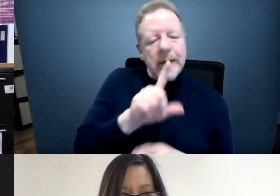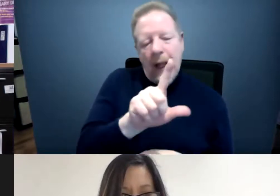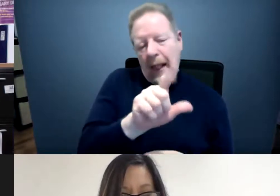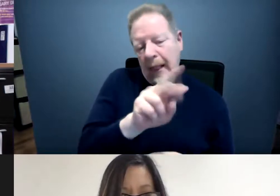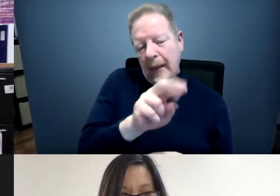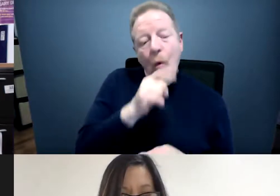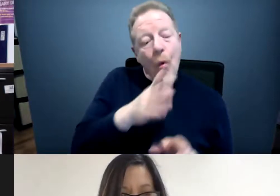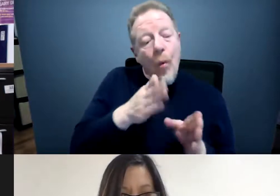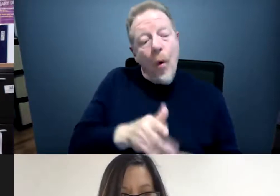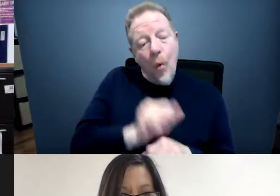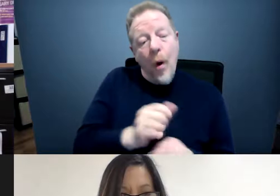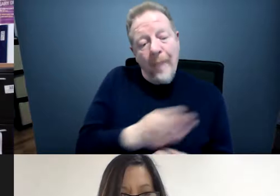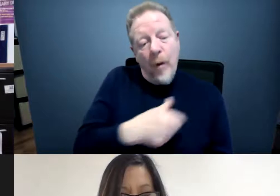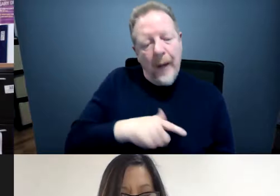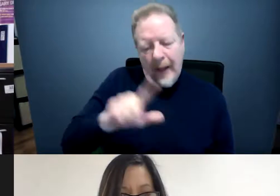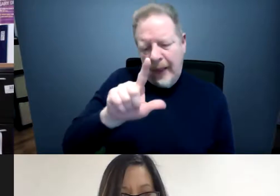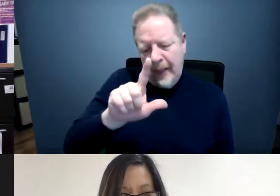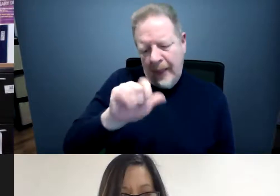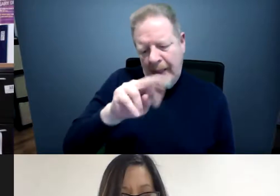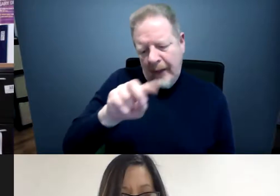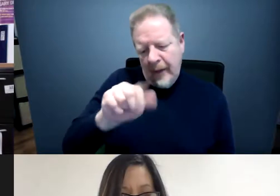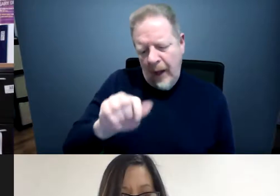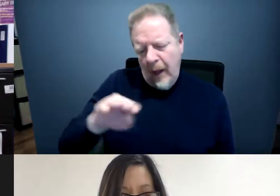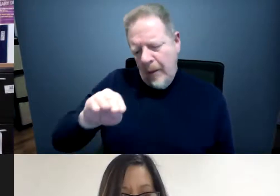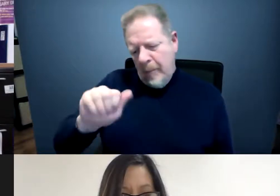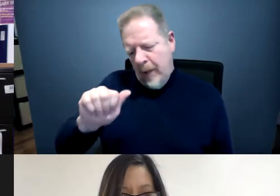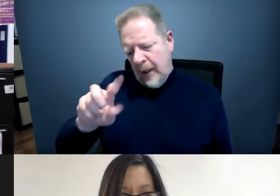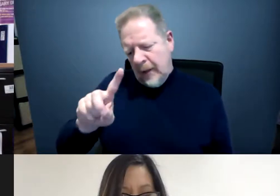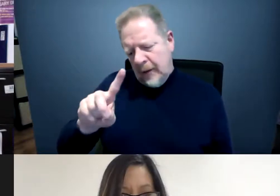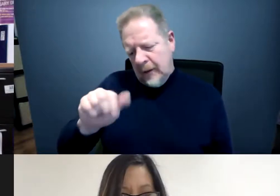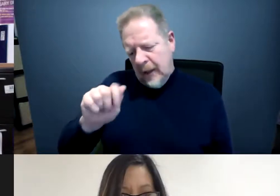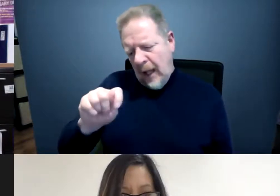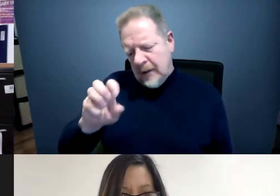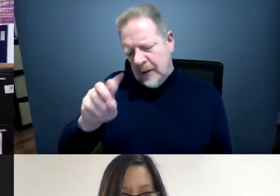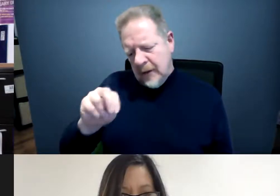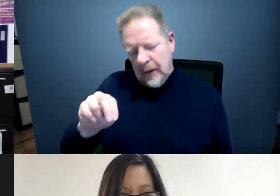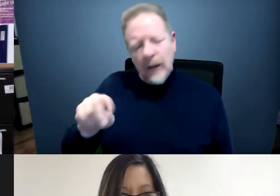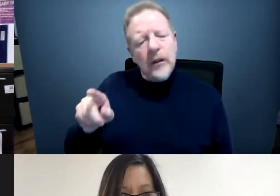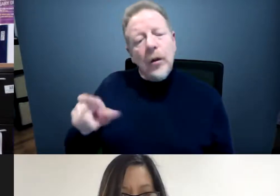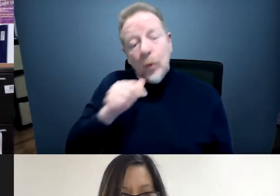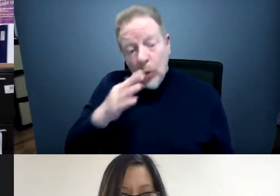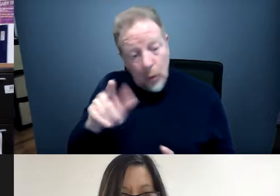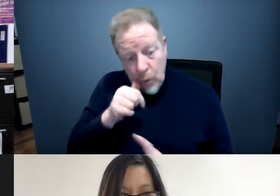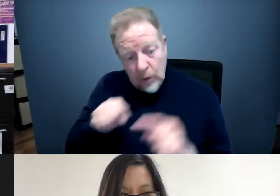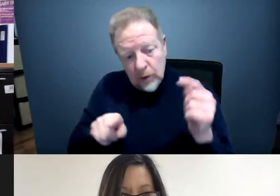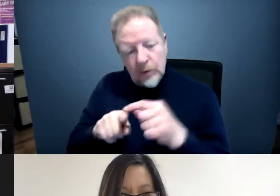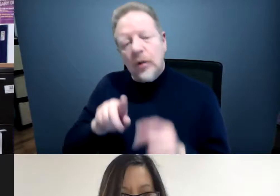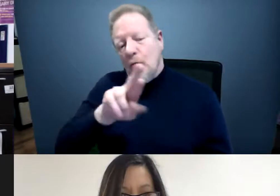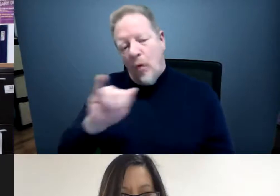and I don't know if you know her, but she is the Rhode Island State School Nurse Consultant.